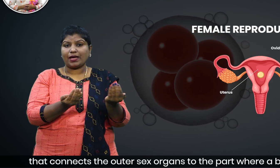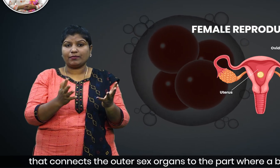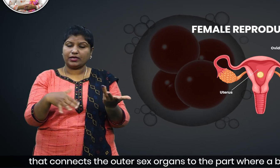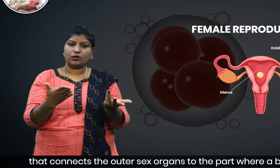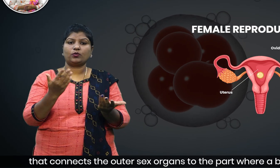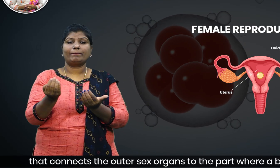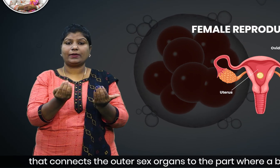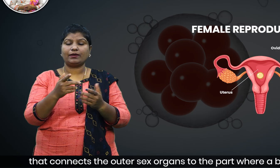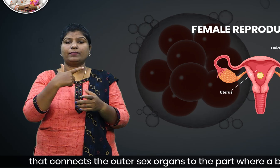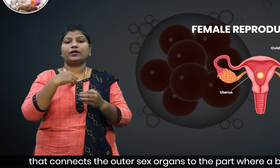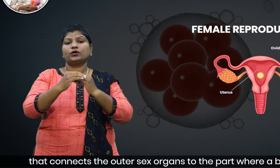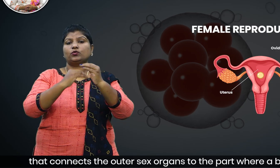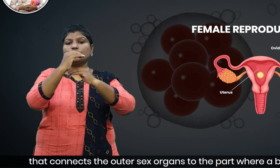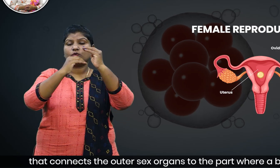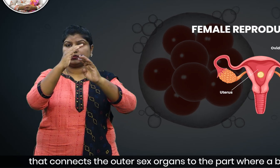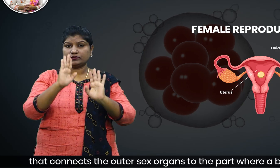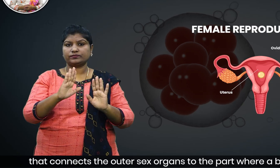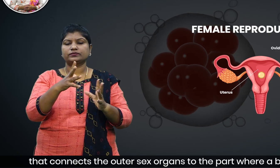womb.